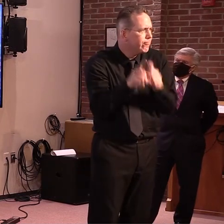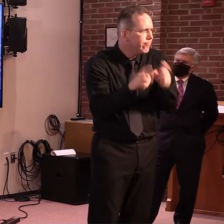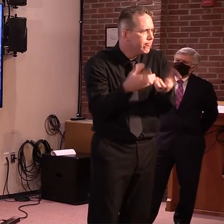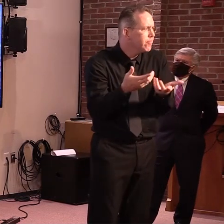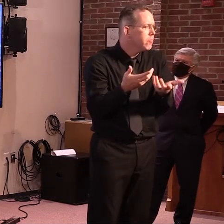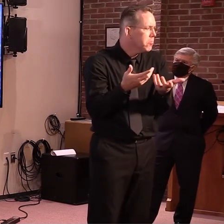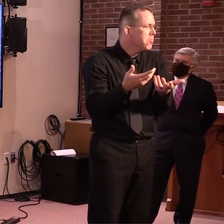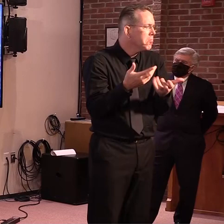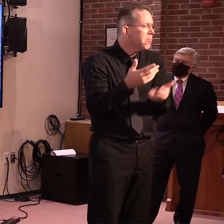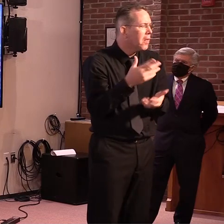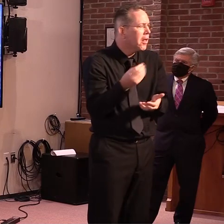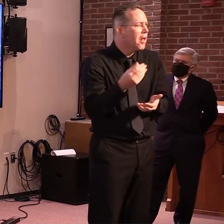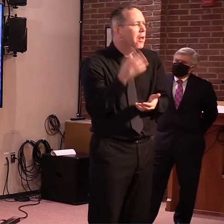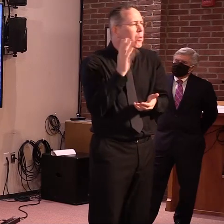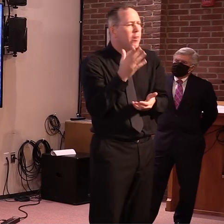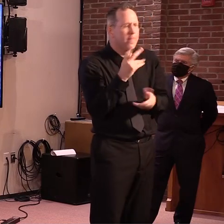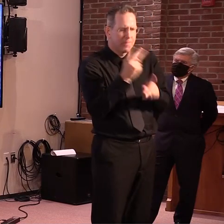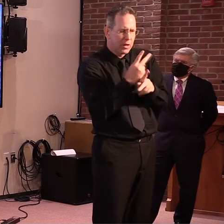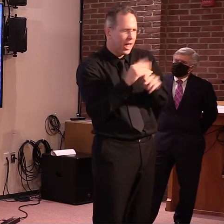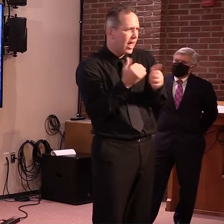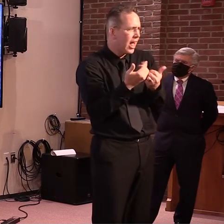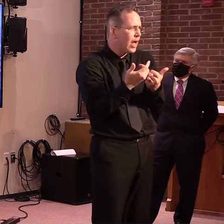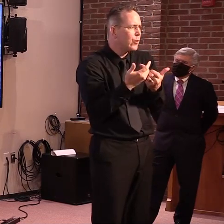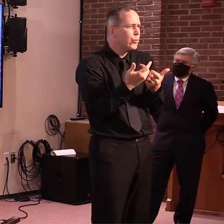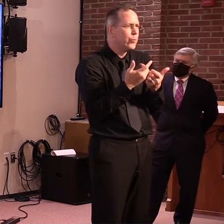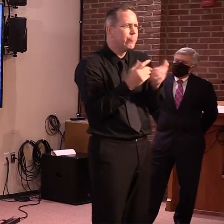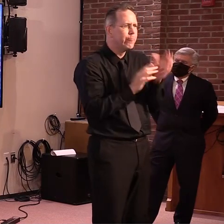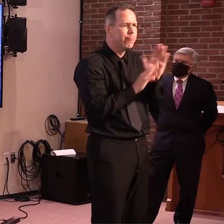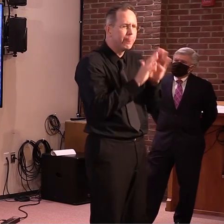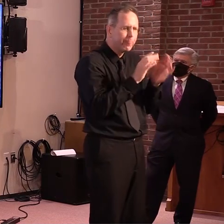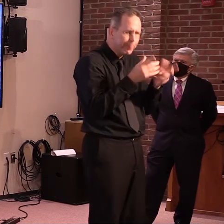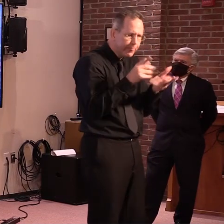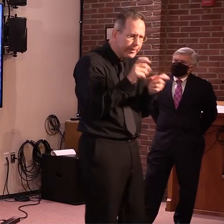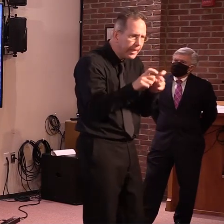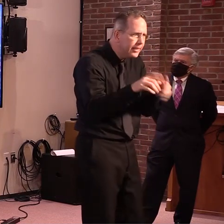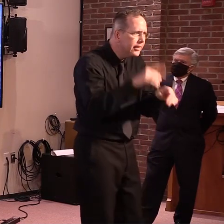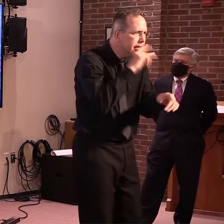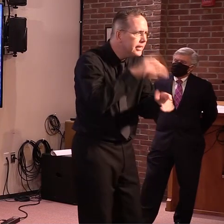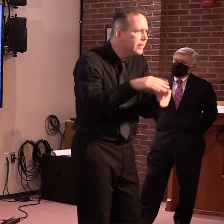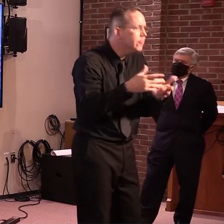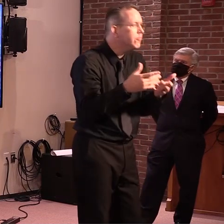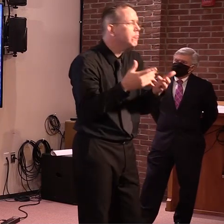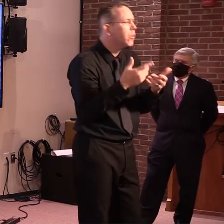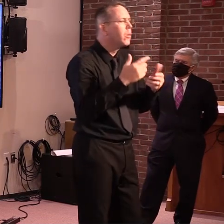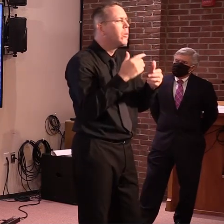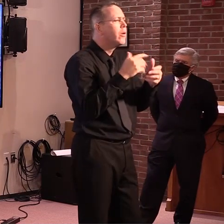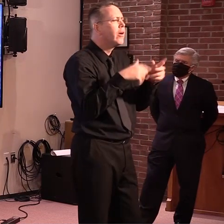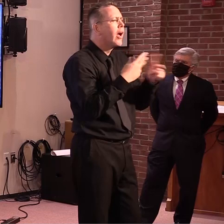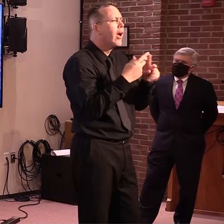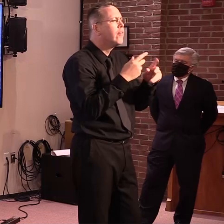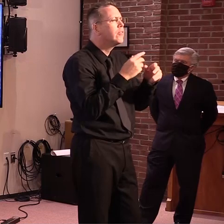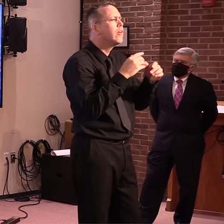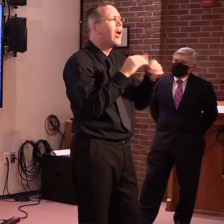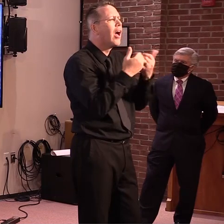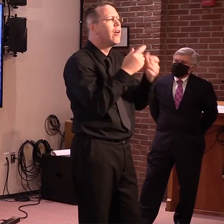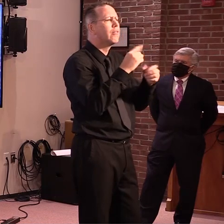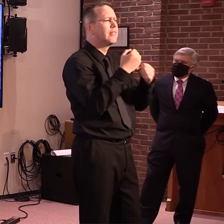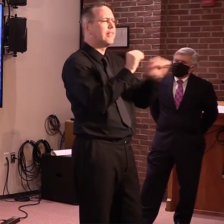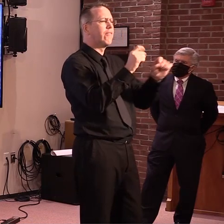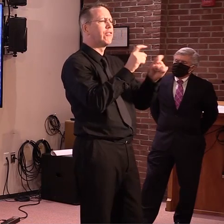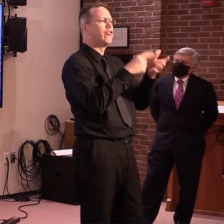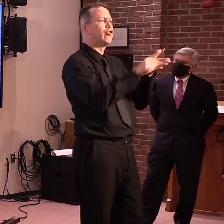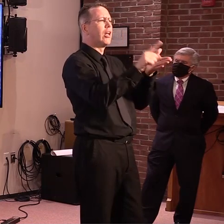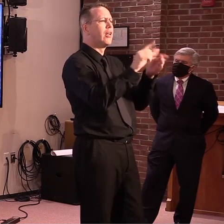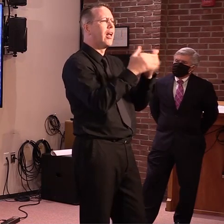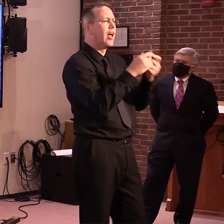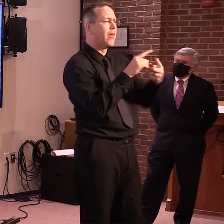plan, it basically delineates what are the parameters for the safety check, and it also gives schools some flexibility on how they do that. The